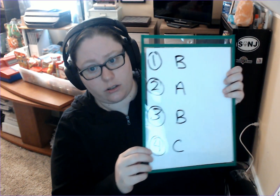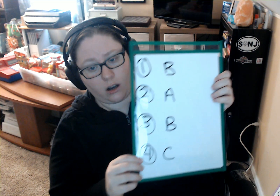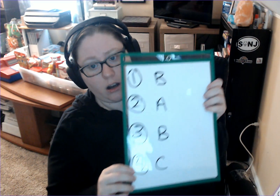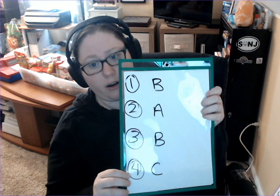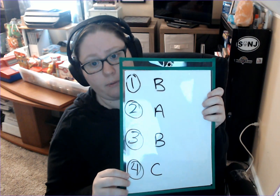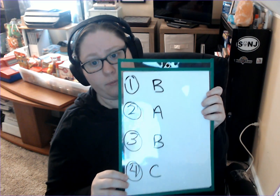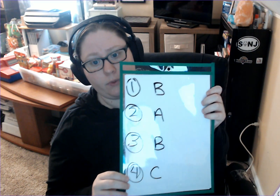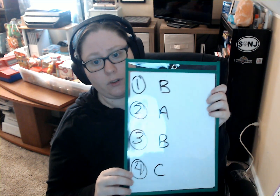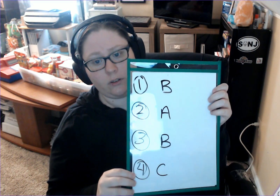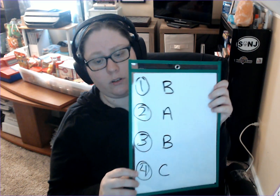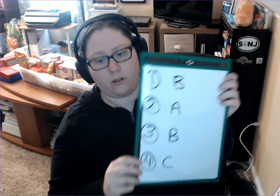are